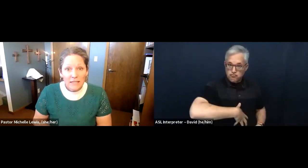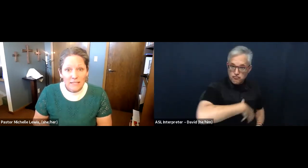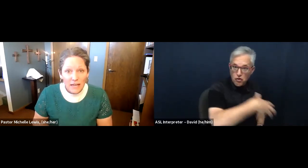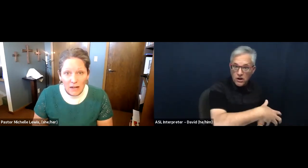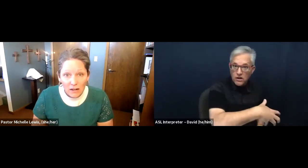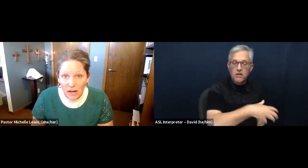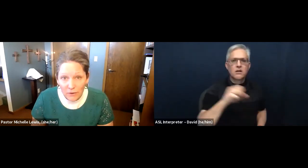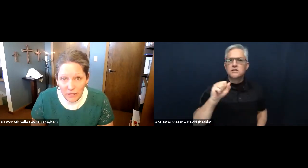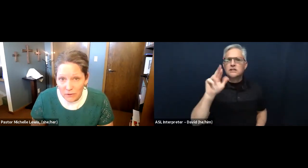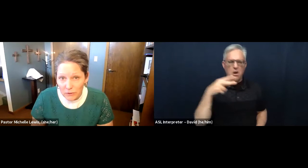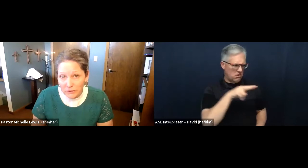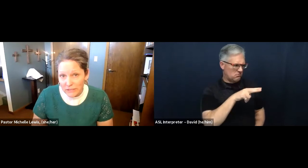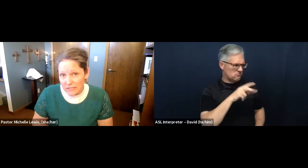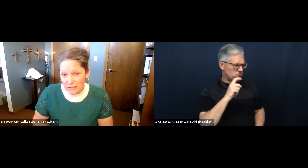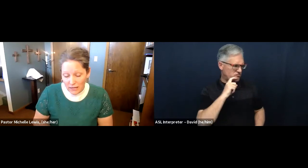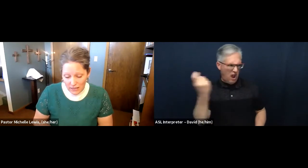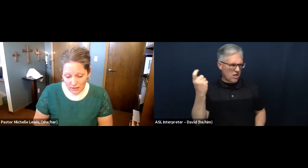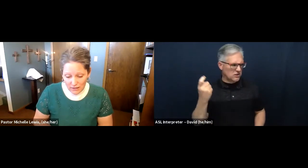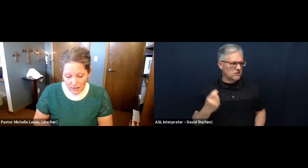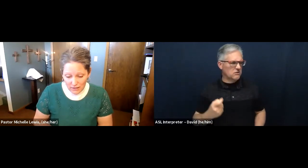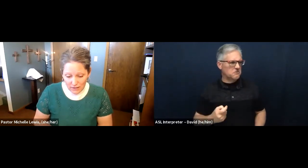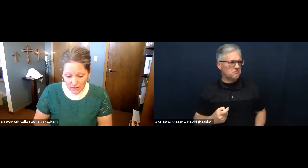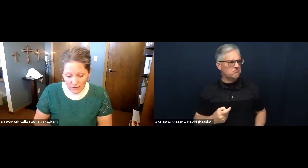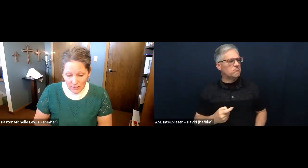and sends Hagar out in the wilderness to die.